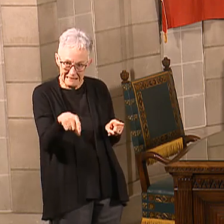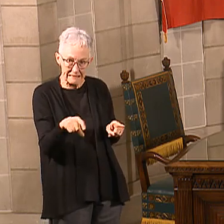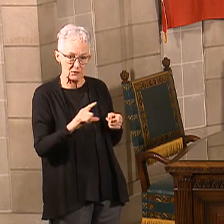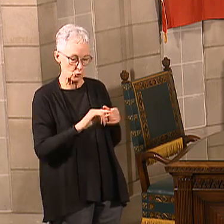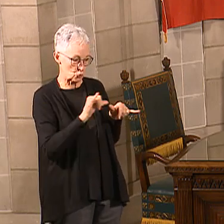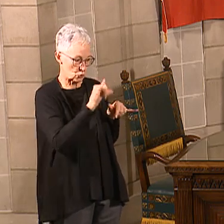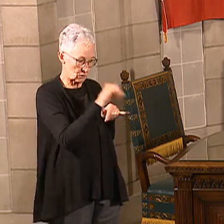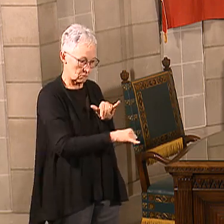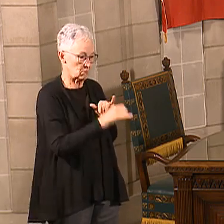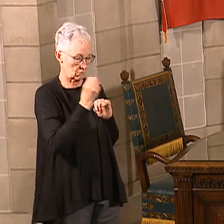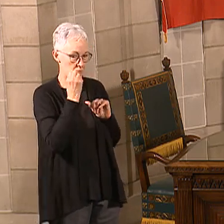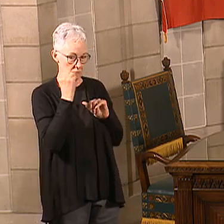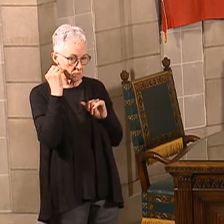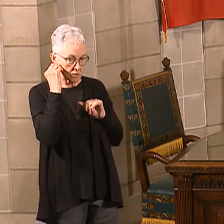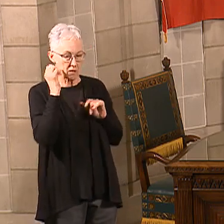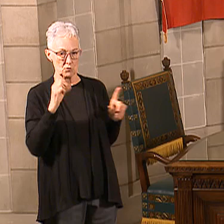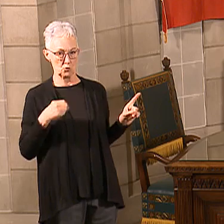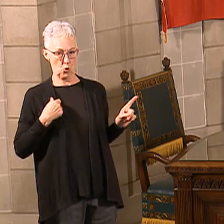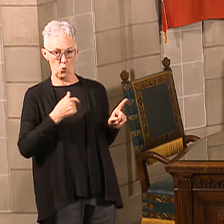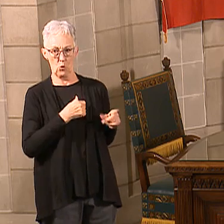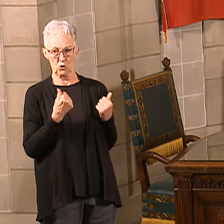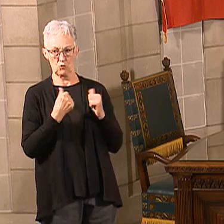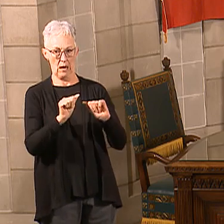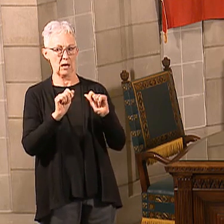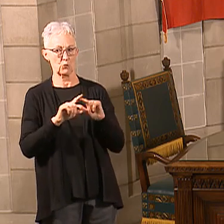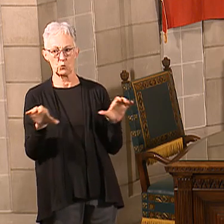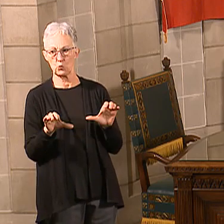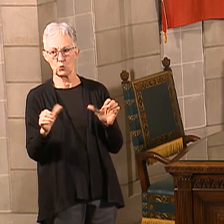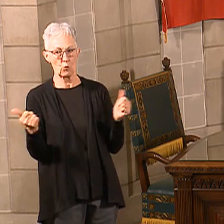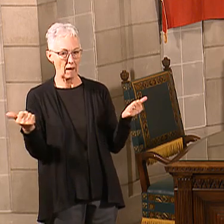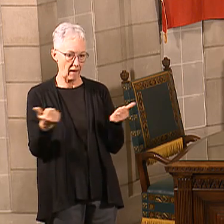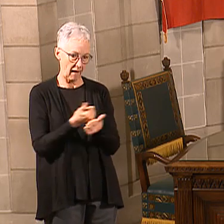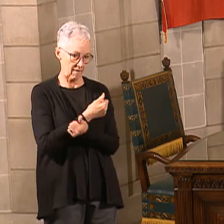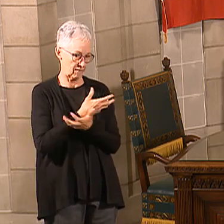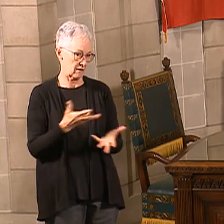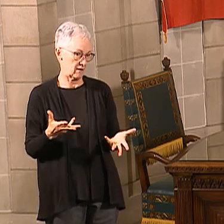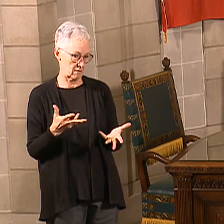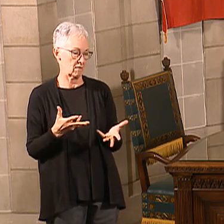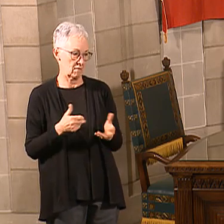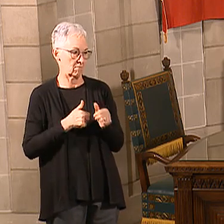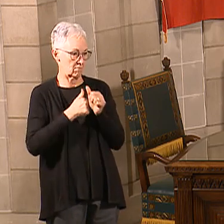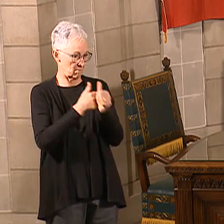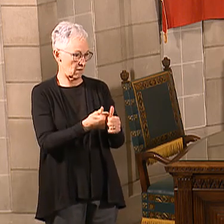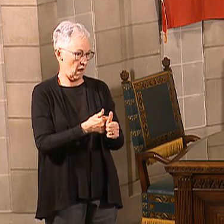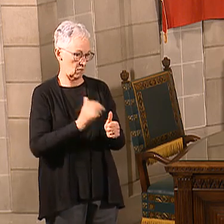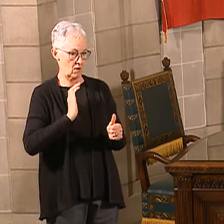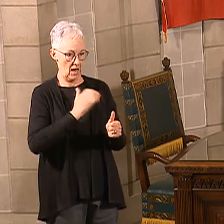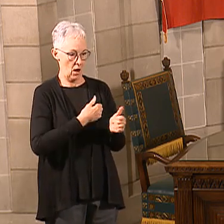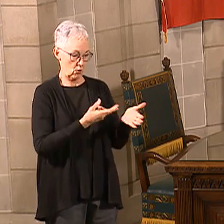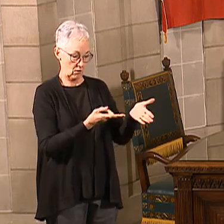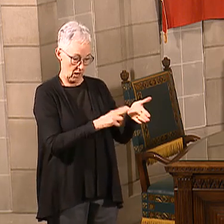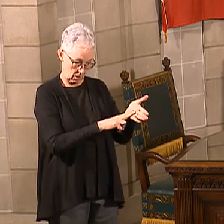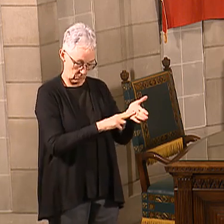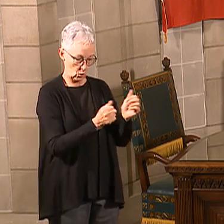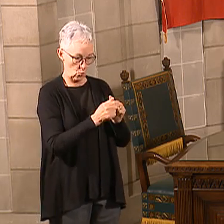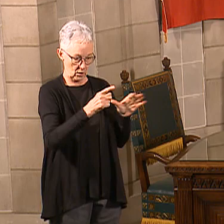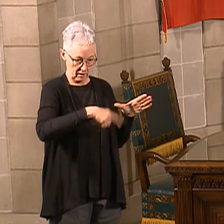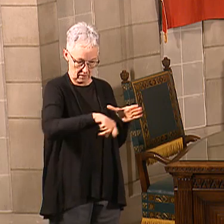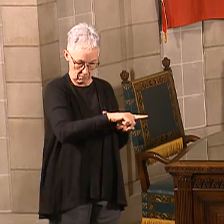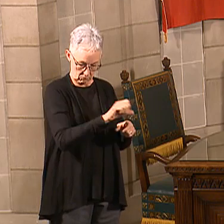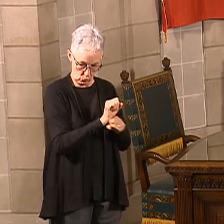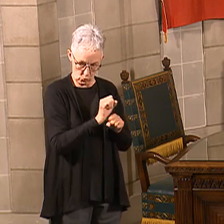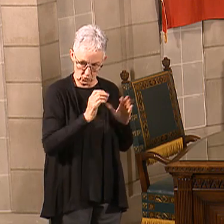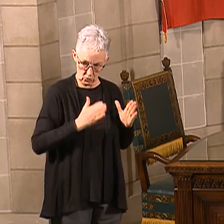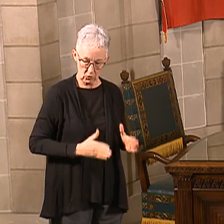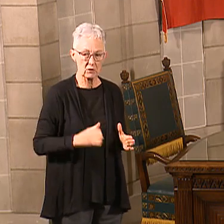toolkit from a legal and a union contractual standpoint is being deployed to support our teammates